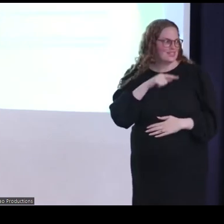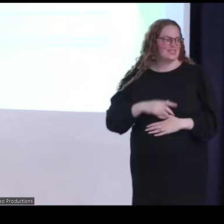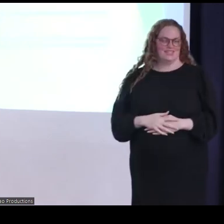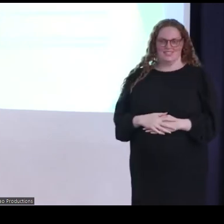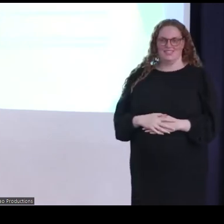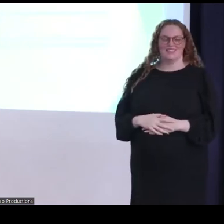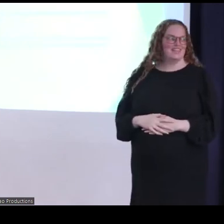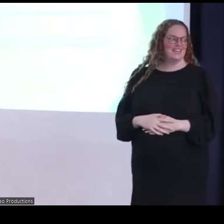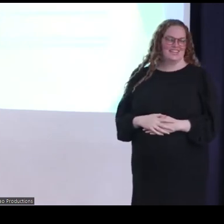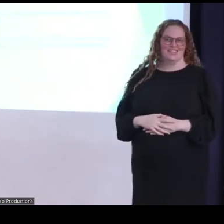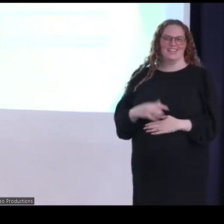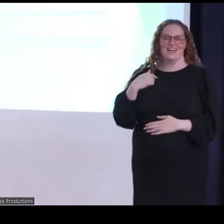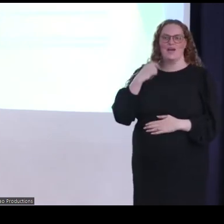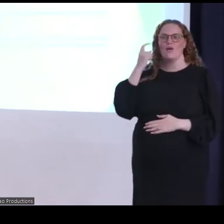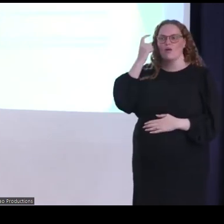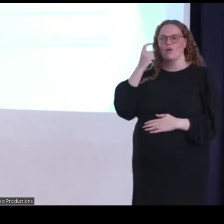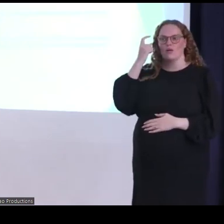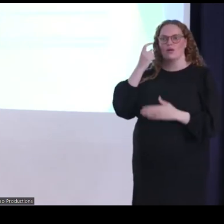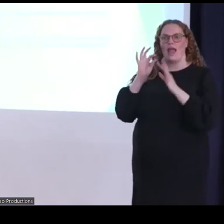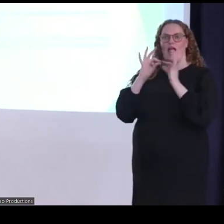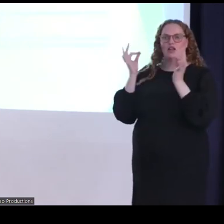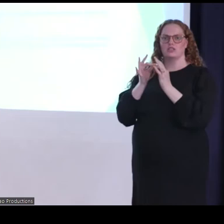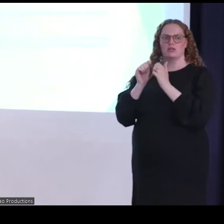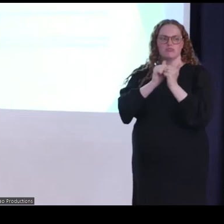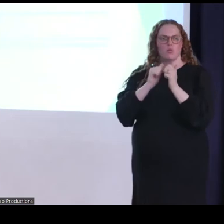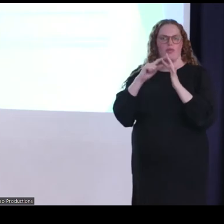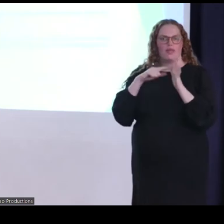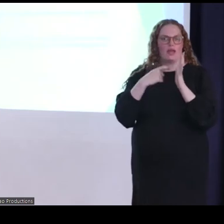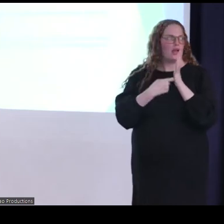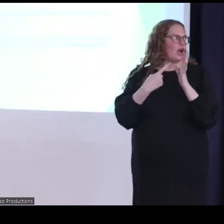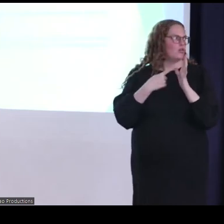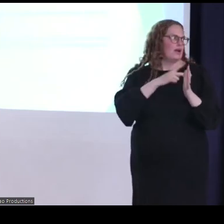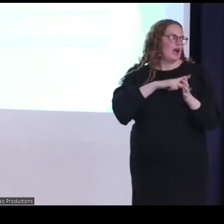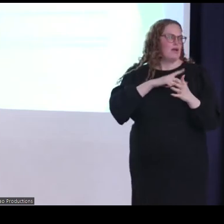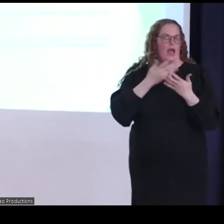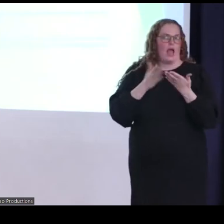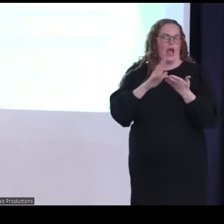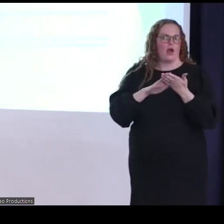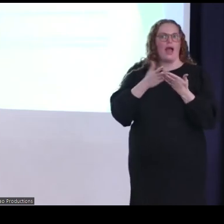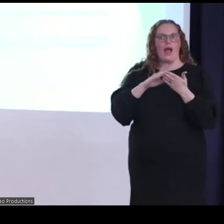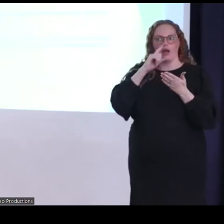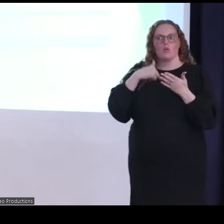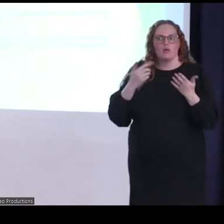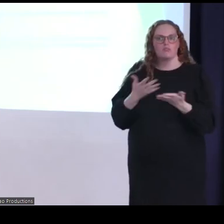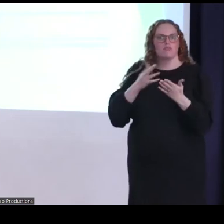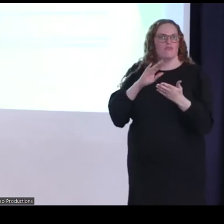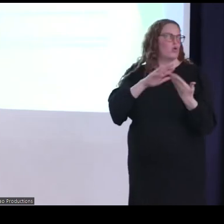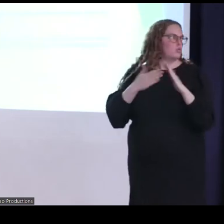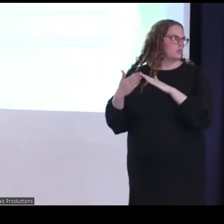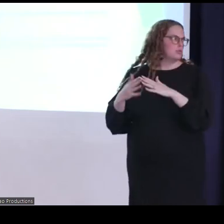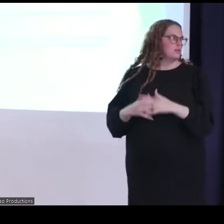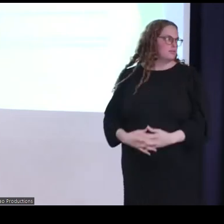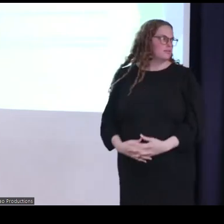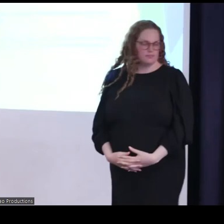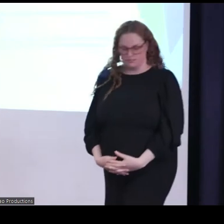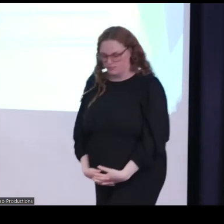I'm wondering how agencies can work with CARA and what part we can play in enhancing CARA for the community.